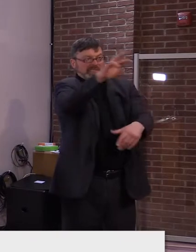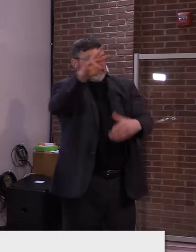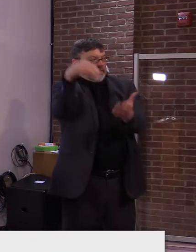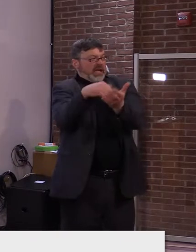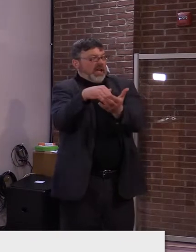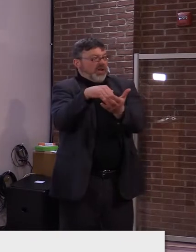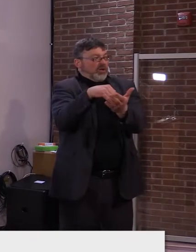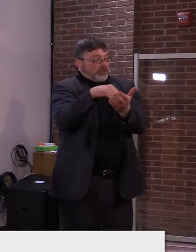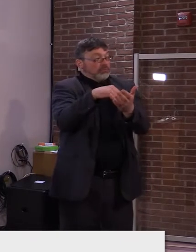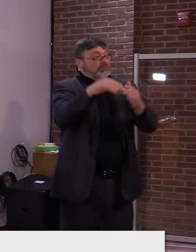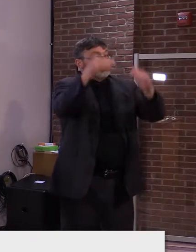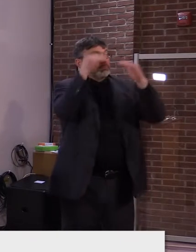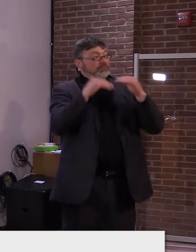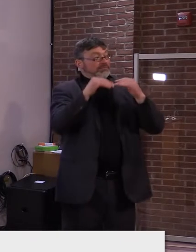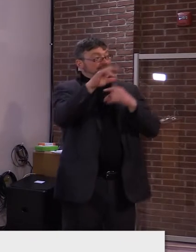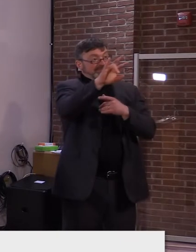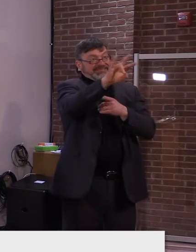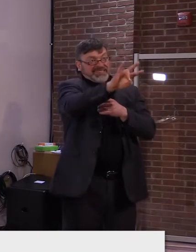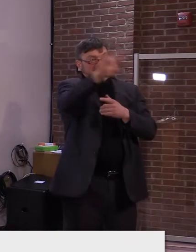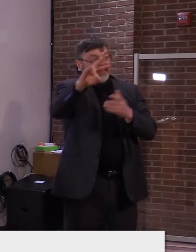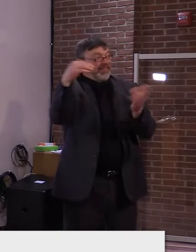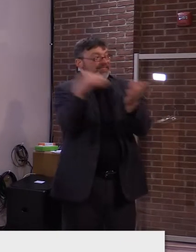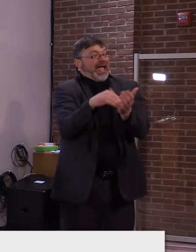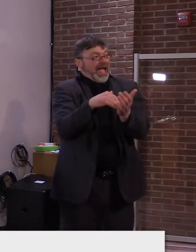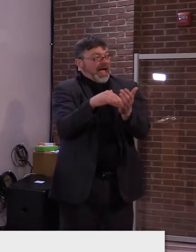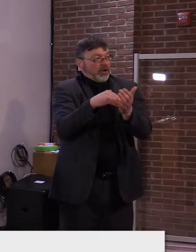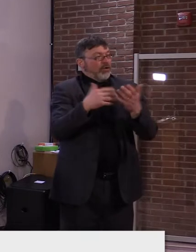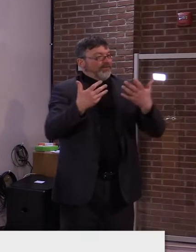77,300 have received their first dose of vaccine.